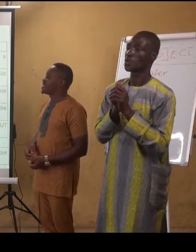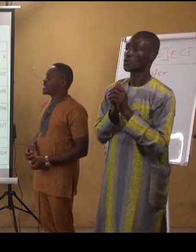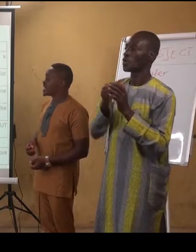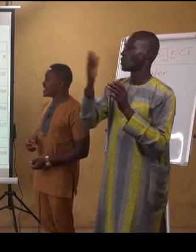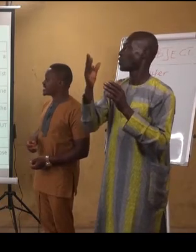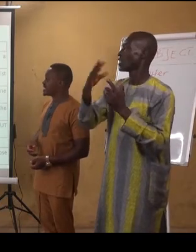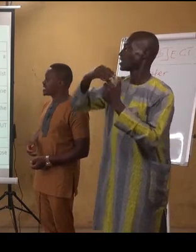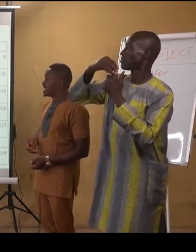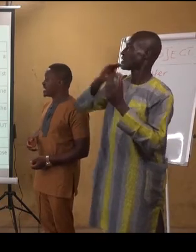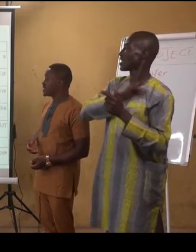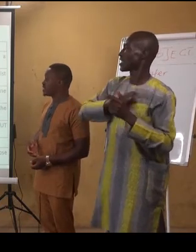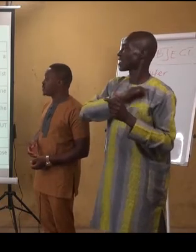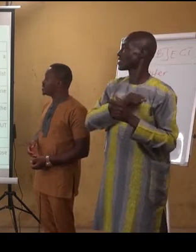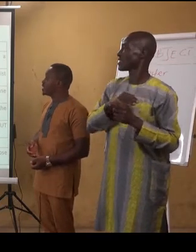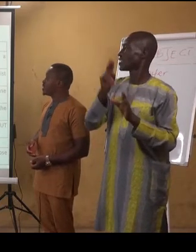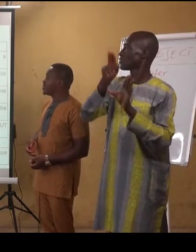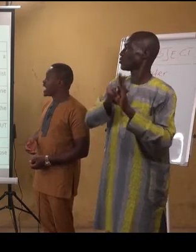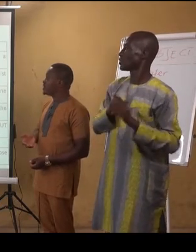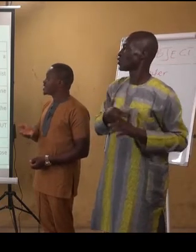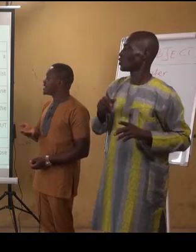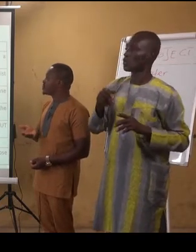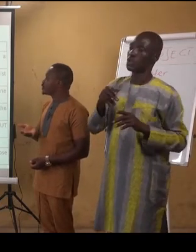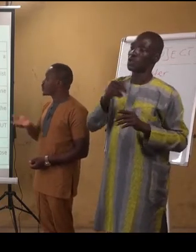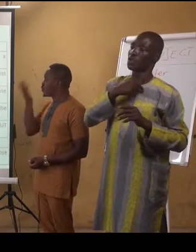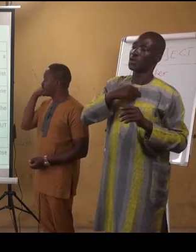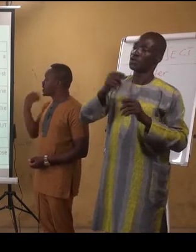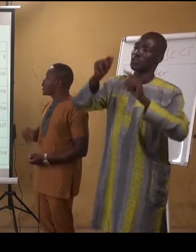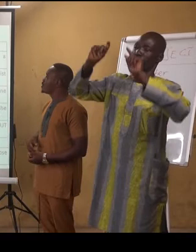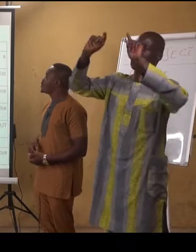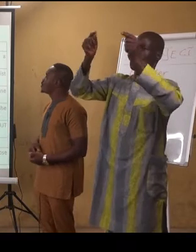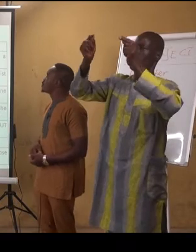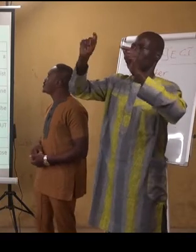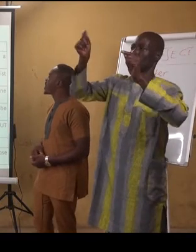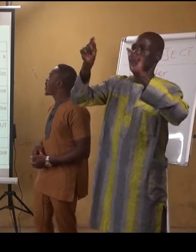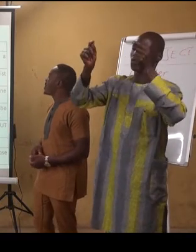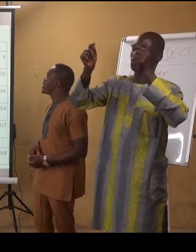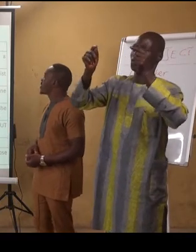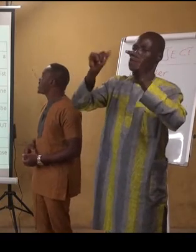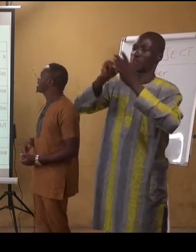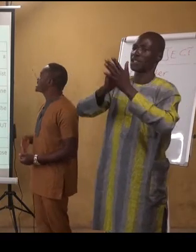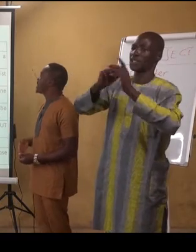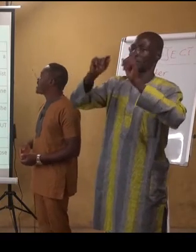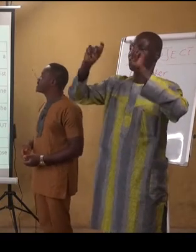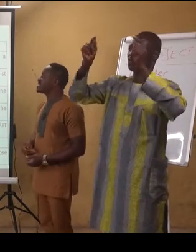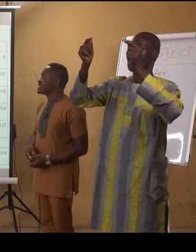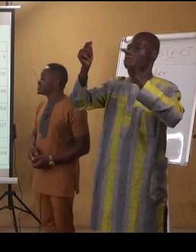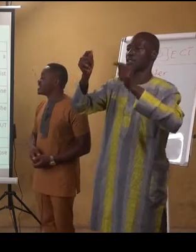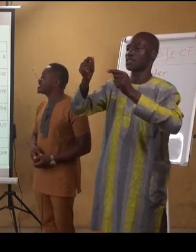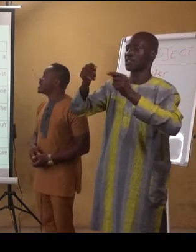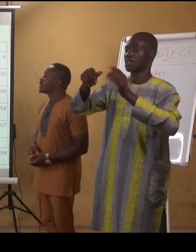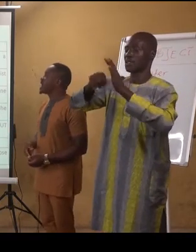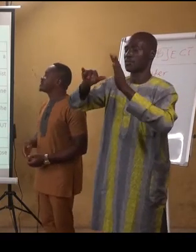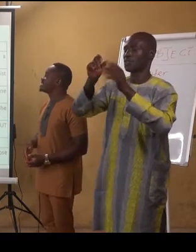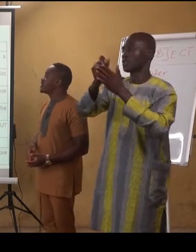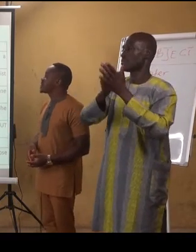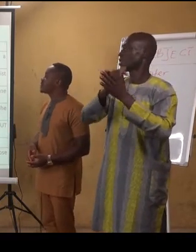Other special characters include, we have the simple quote, which is used to make comments about a statement.